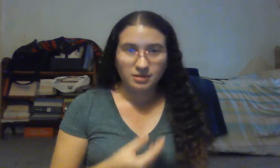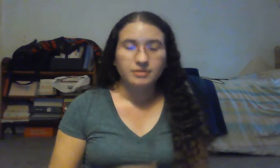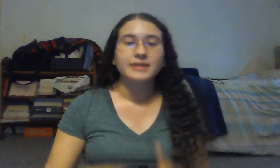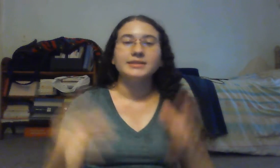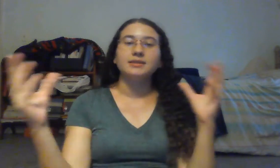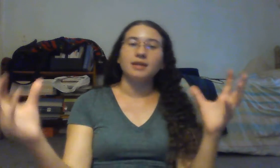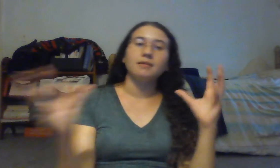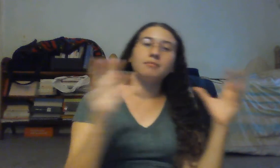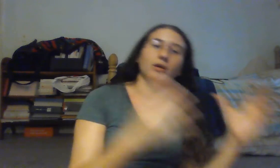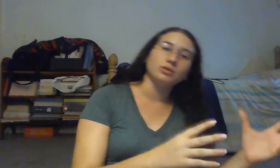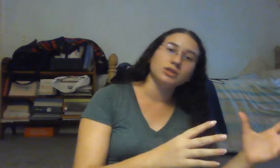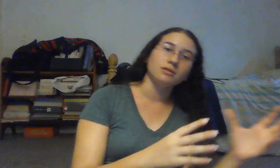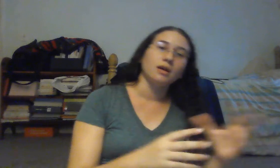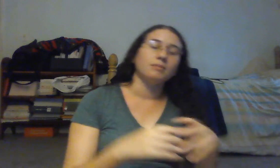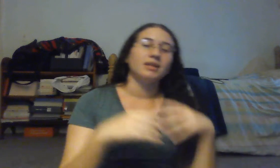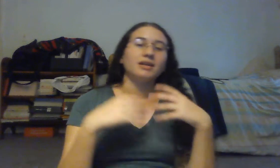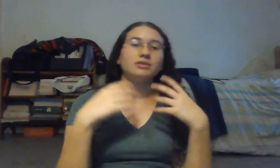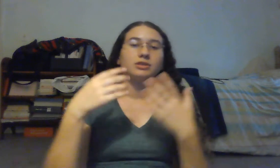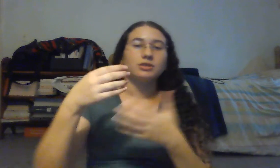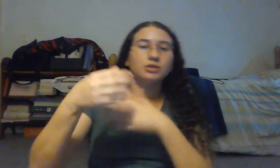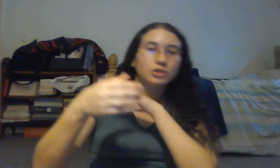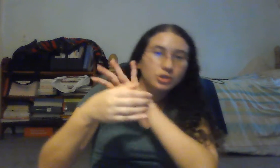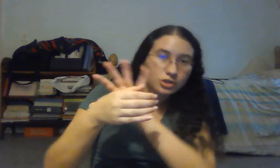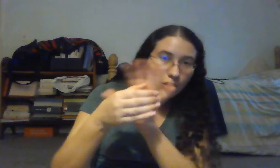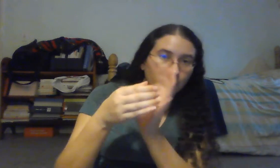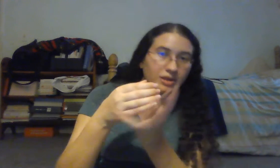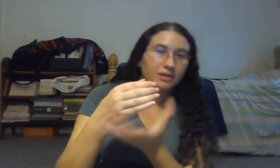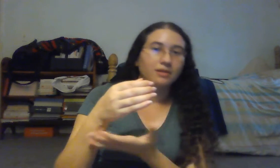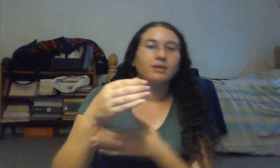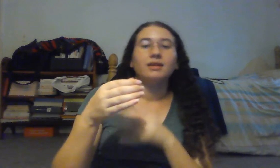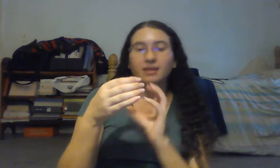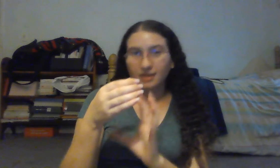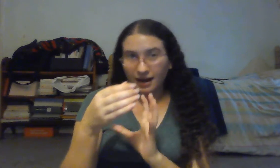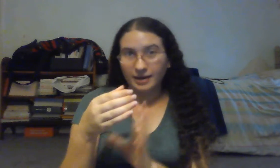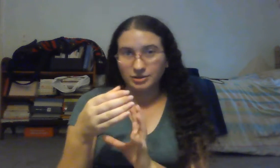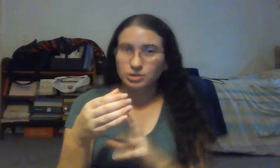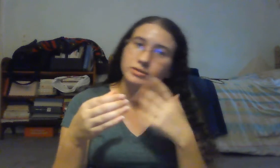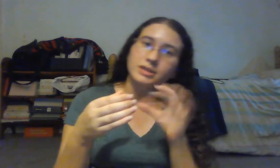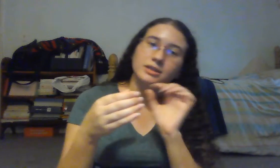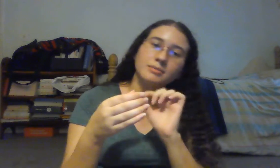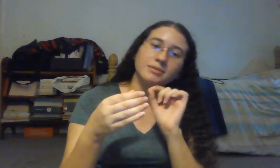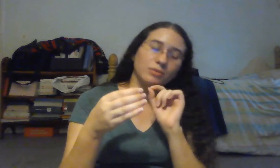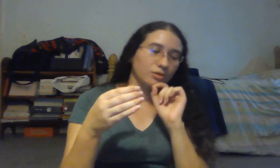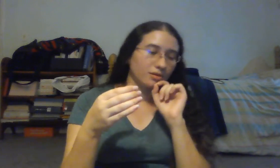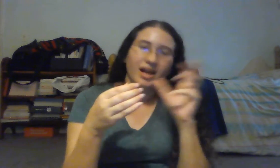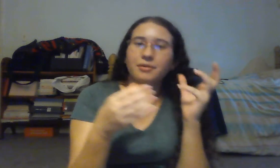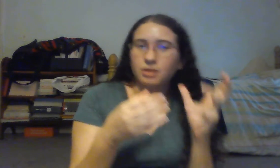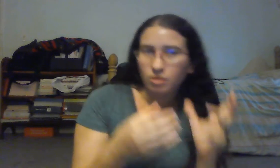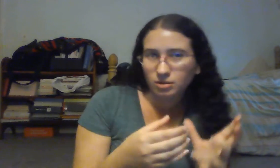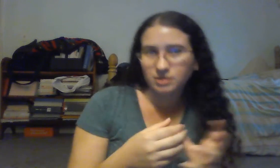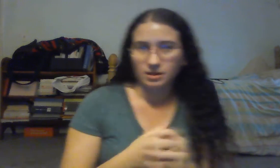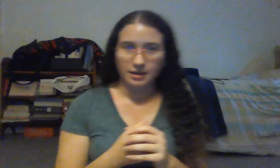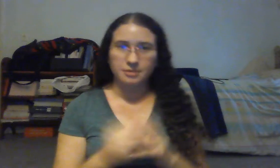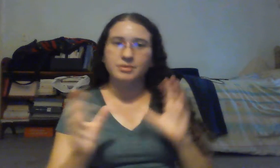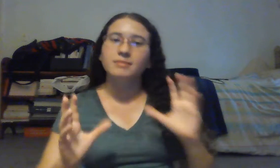Right? It's the same motion, but now you're just showing the noun. You're showing a little bit more of how it looks like. You're being a